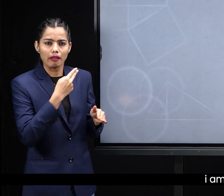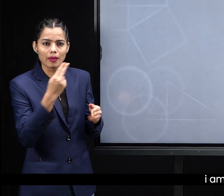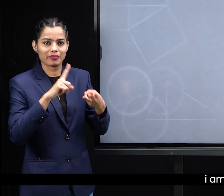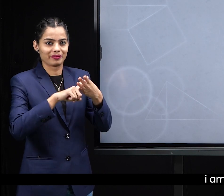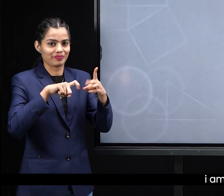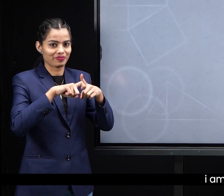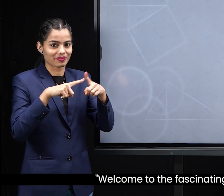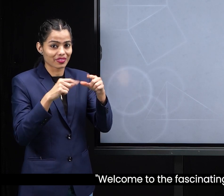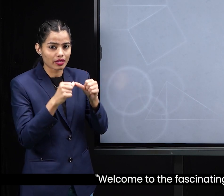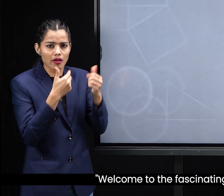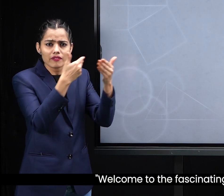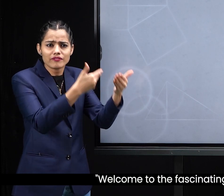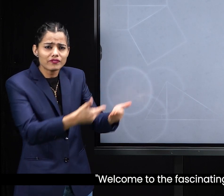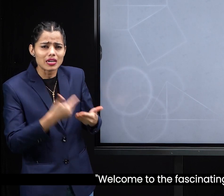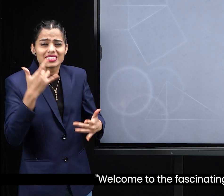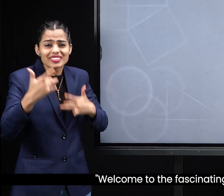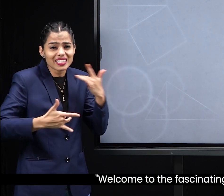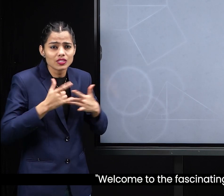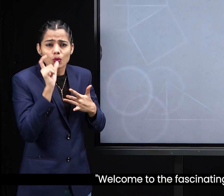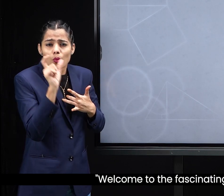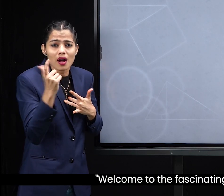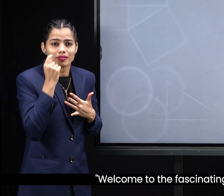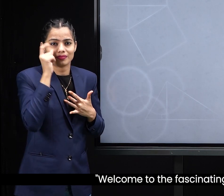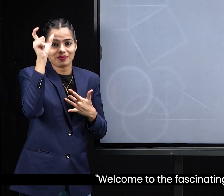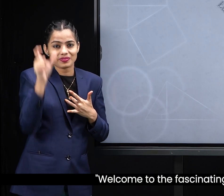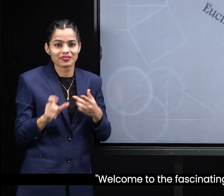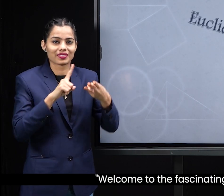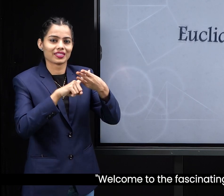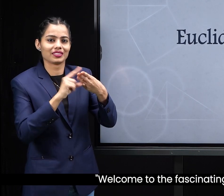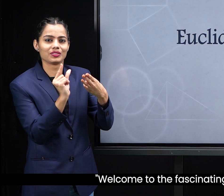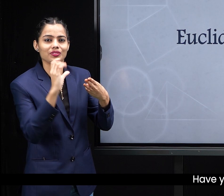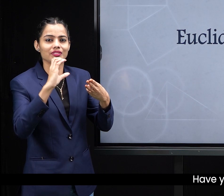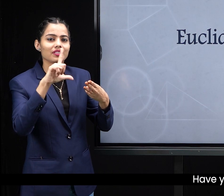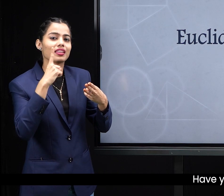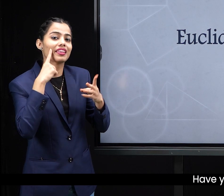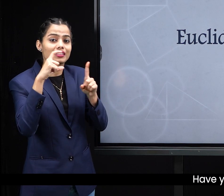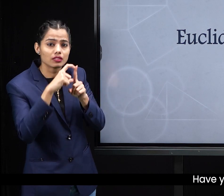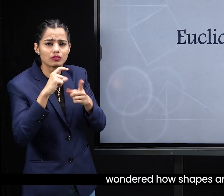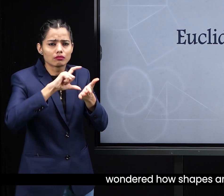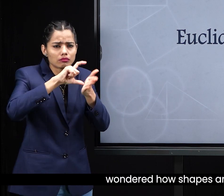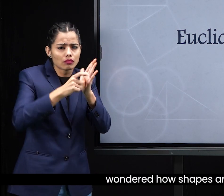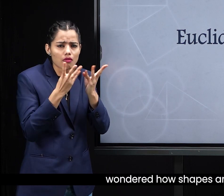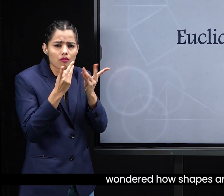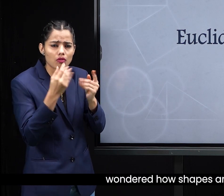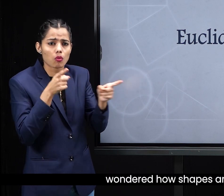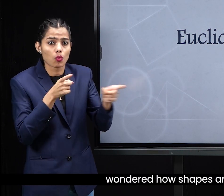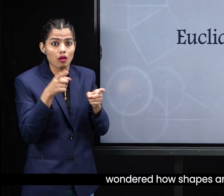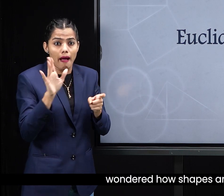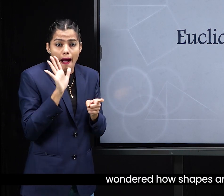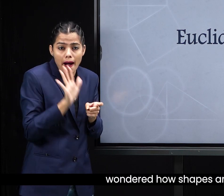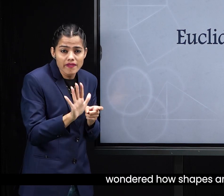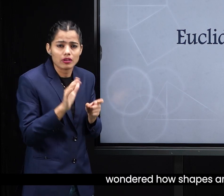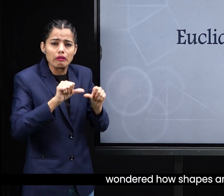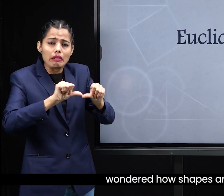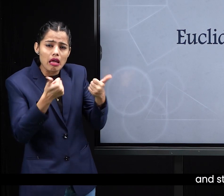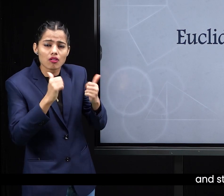I am Ekta. Welcome to the fascinating world of Euclid's geometry. Have you ever wondered how shapes and